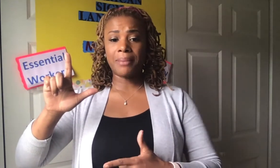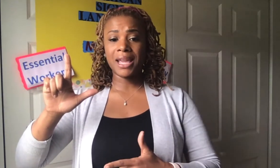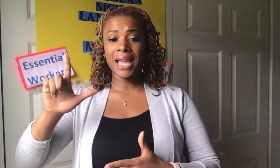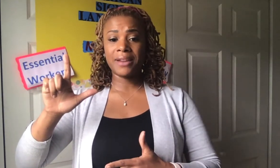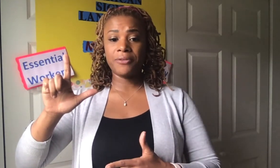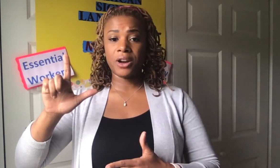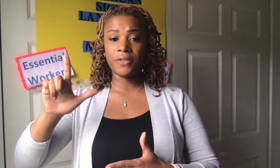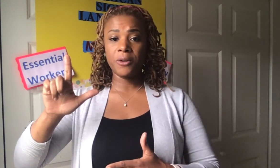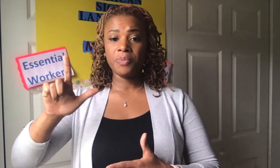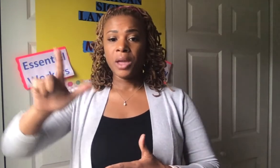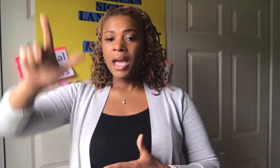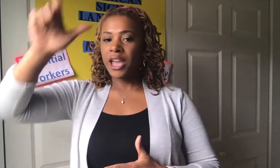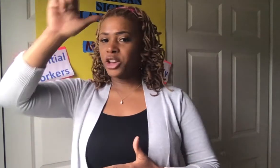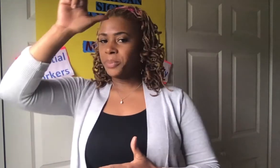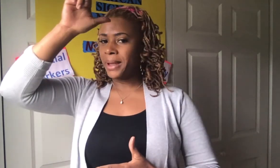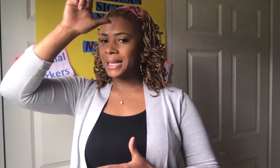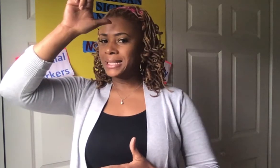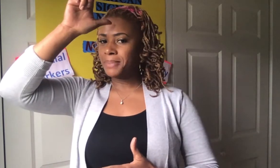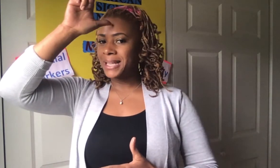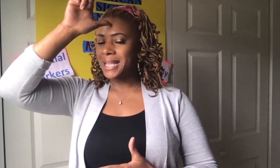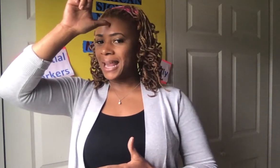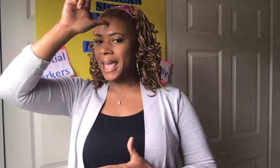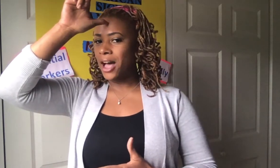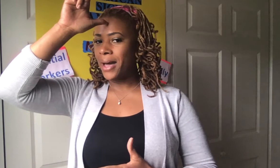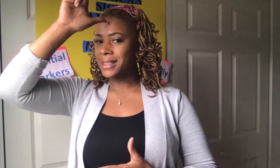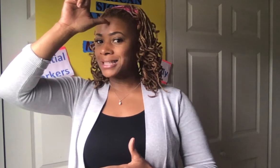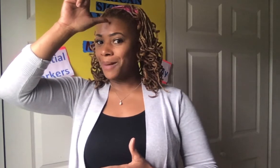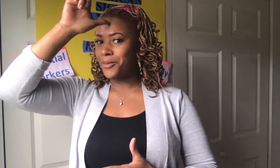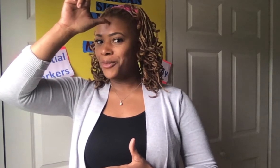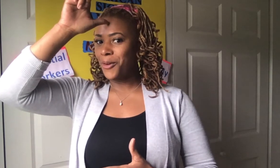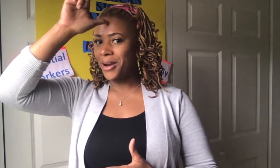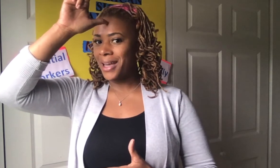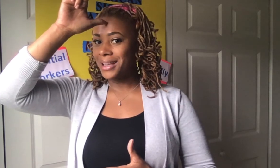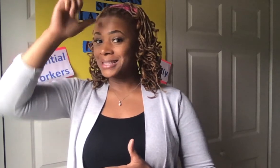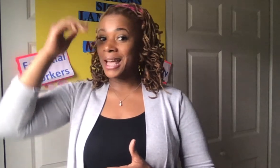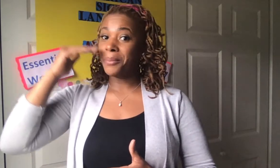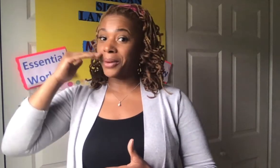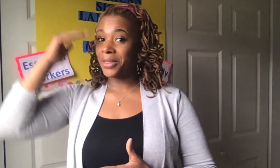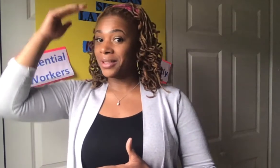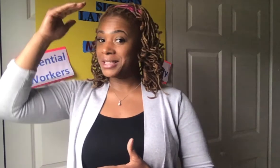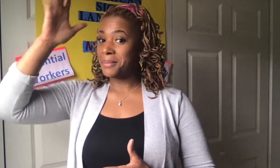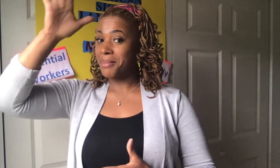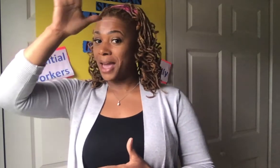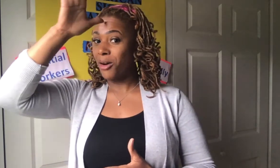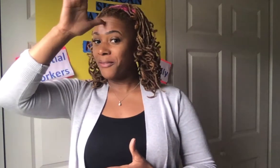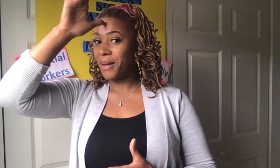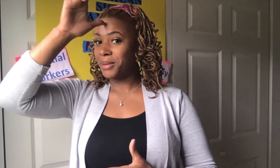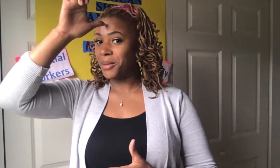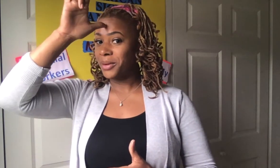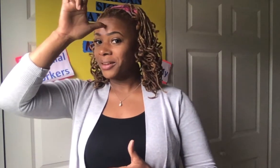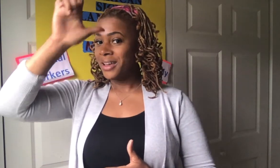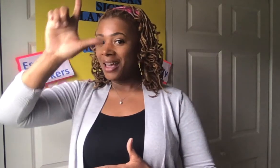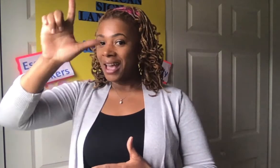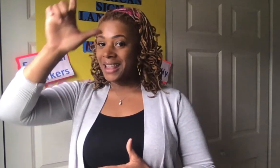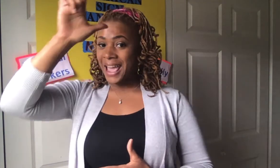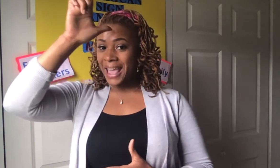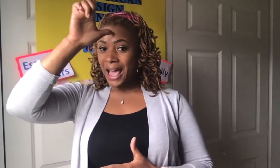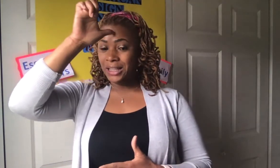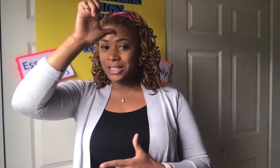hand in front of you. And you're going to place that L at the top of your forehead, because brother, that's a male family member. And that L is going to